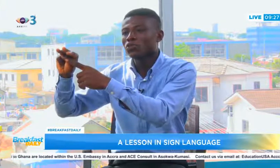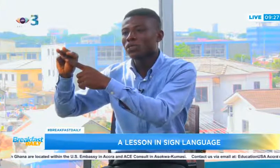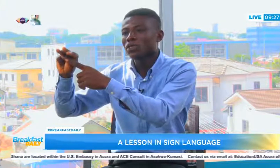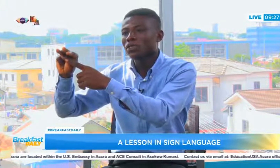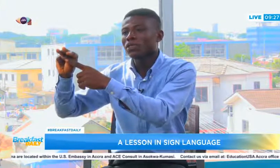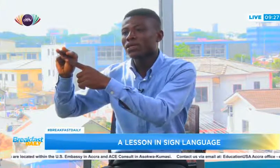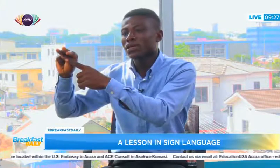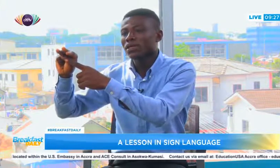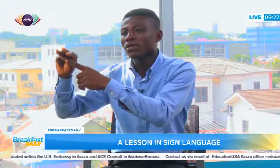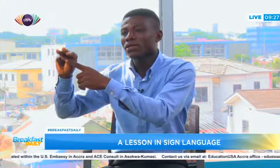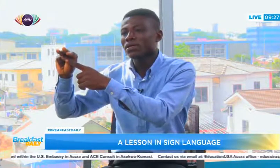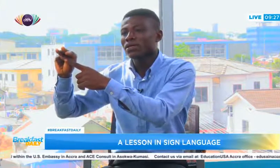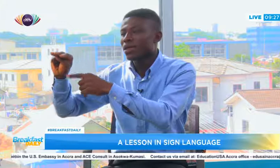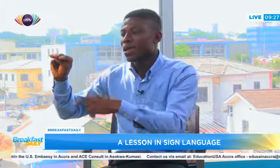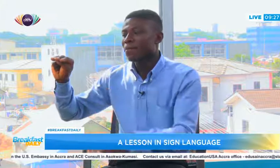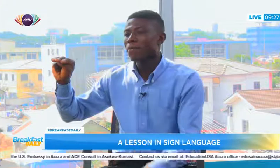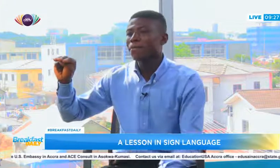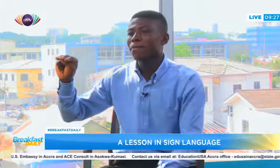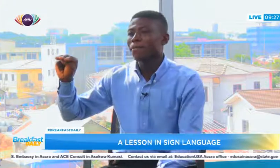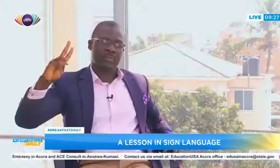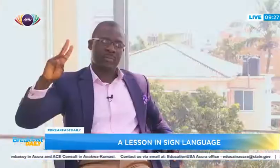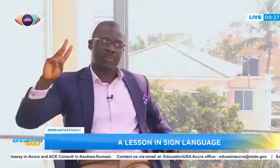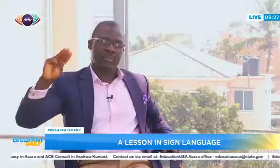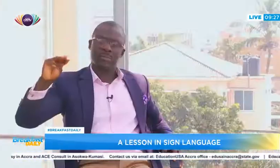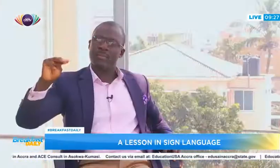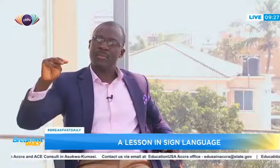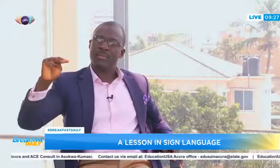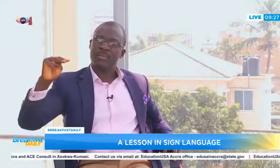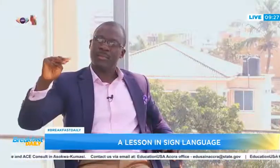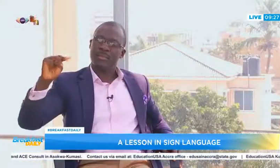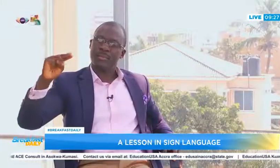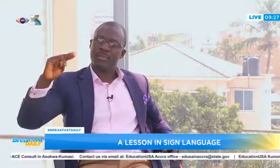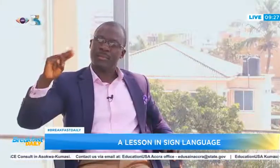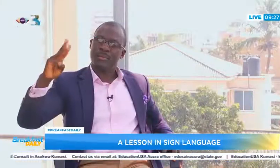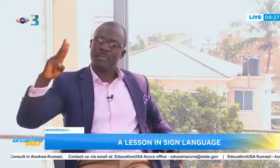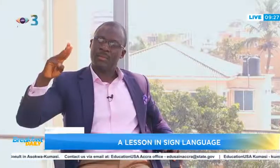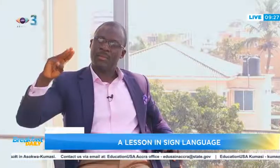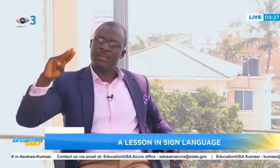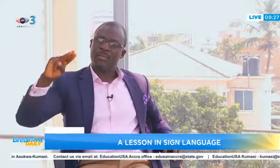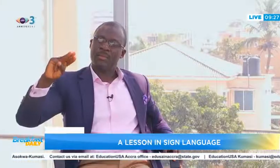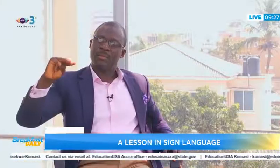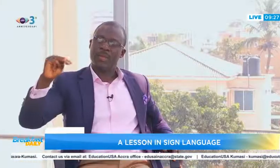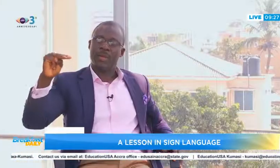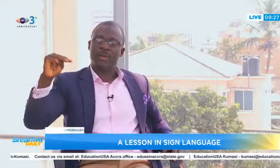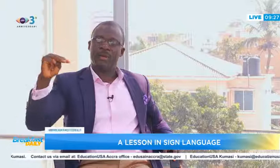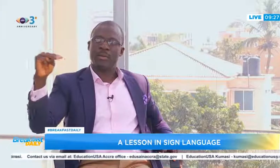be, yeah. M. M. Yeah. M. Okay. Yeah. So